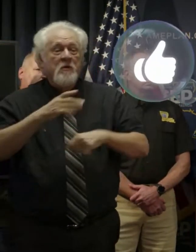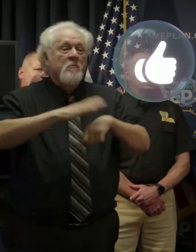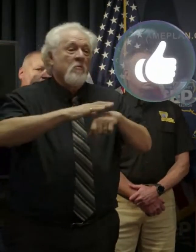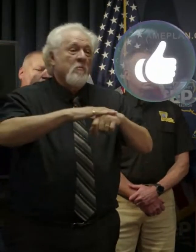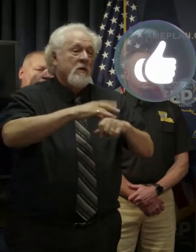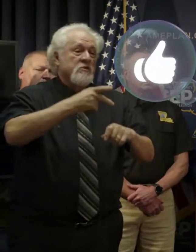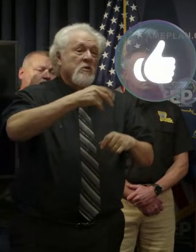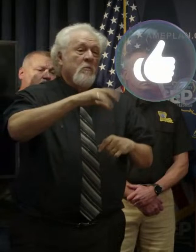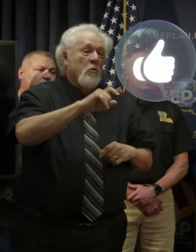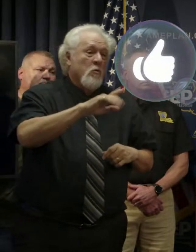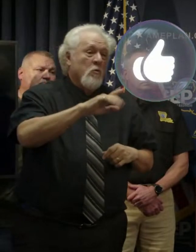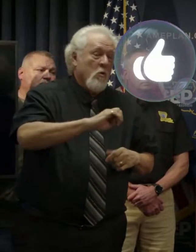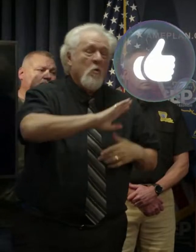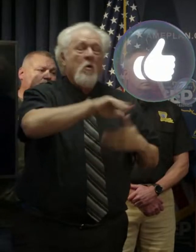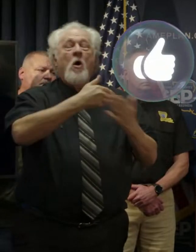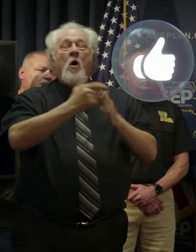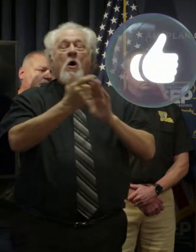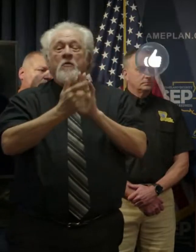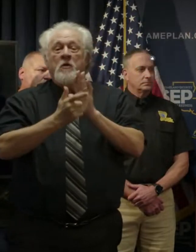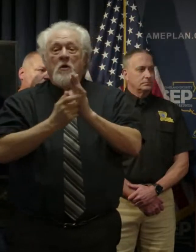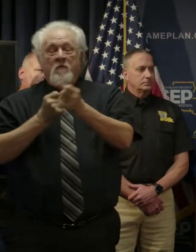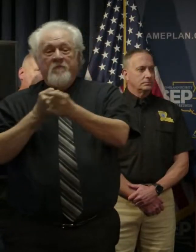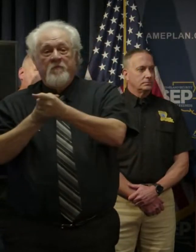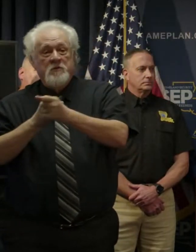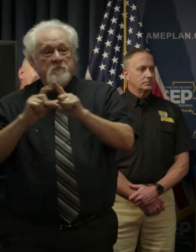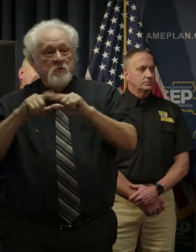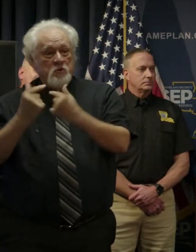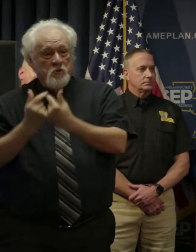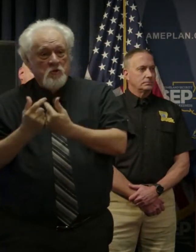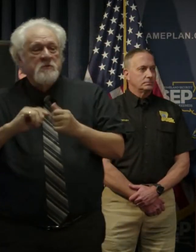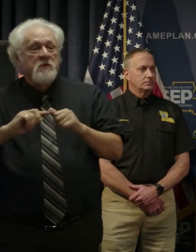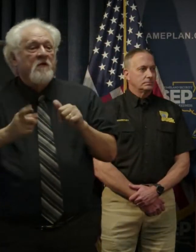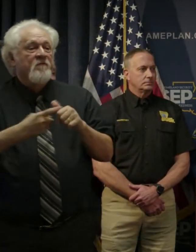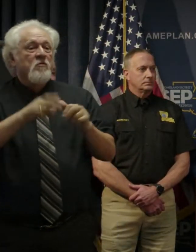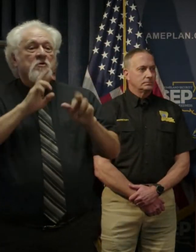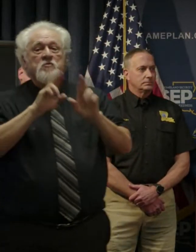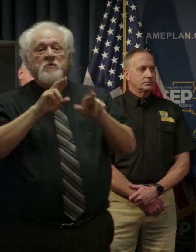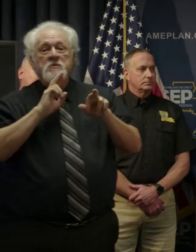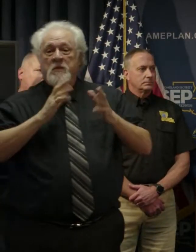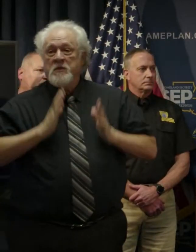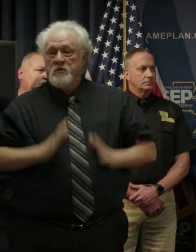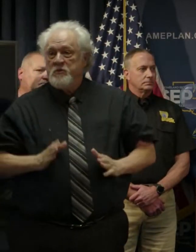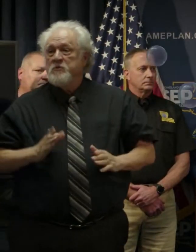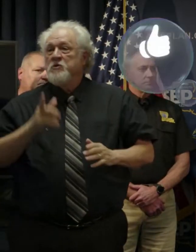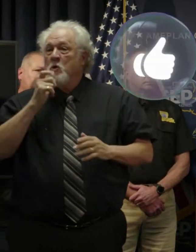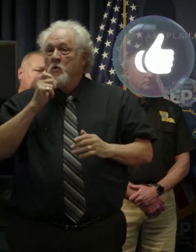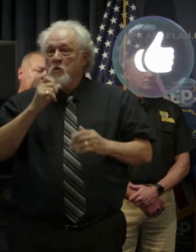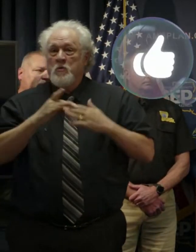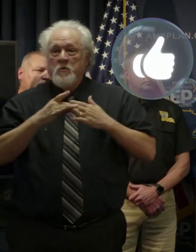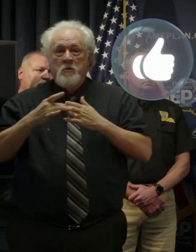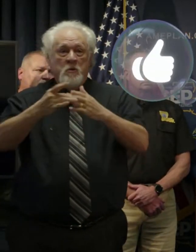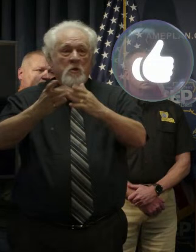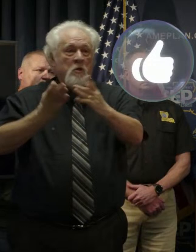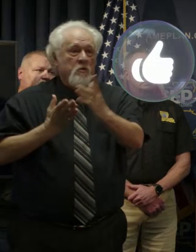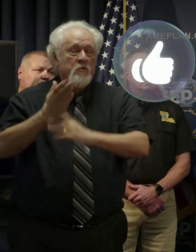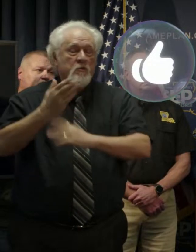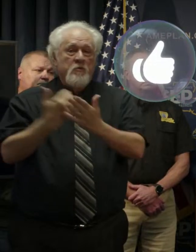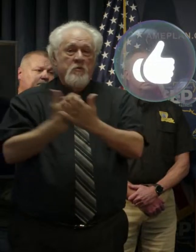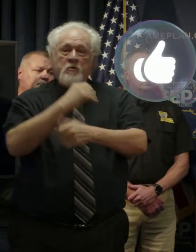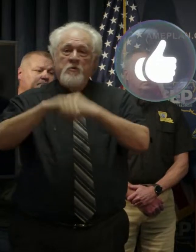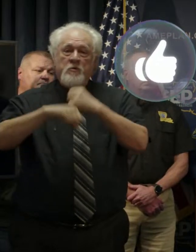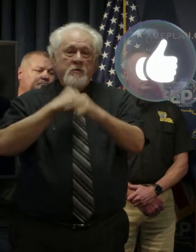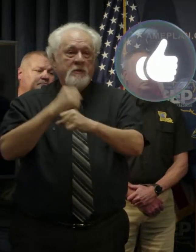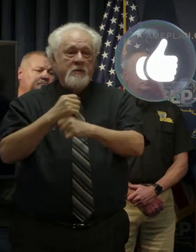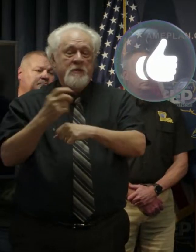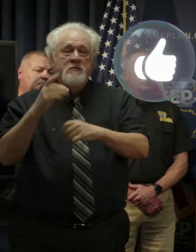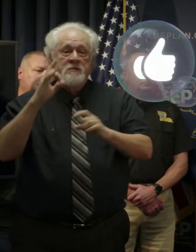enforcement agencies and first responders that guided us through the New Year's Day terror attack. You know, we continue